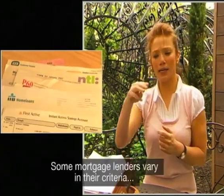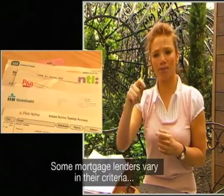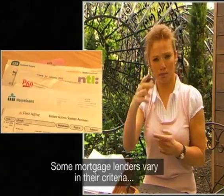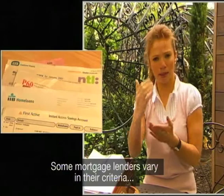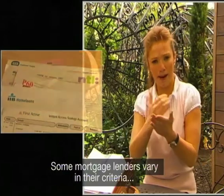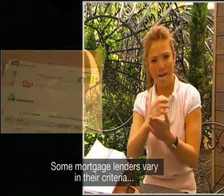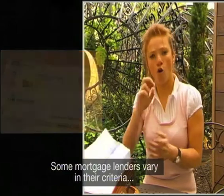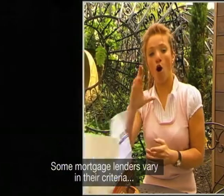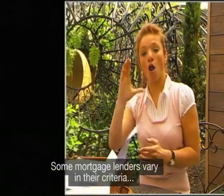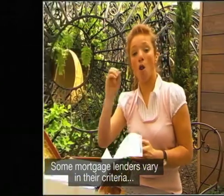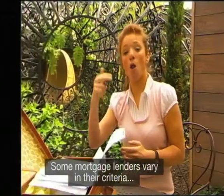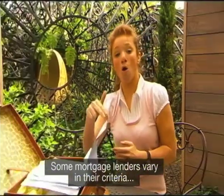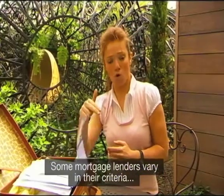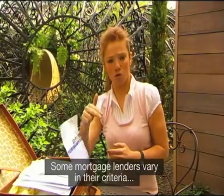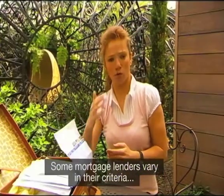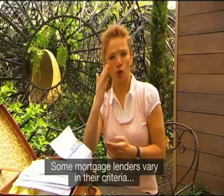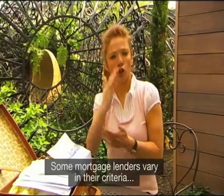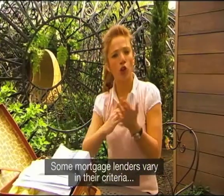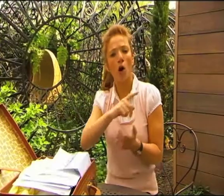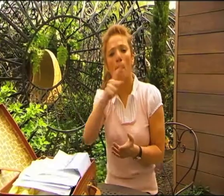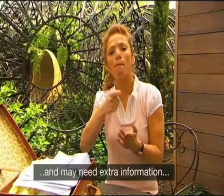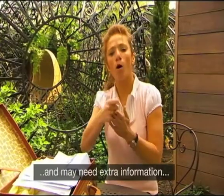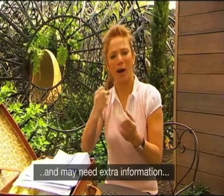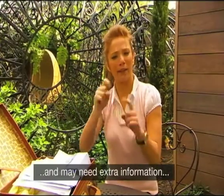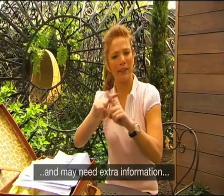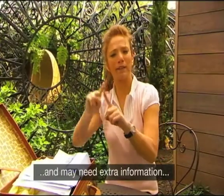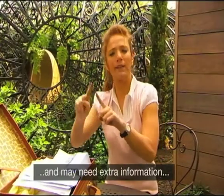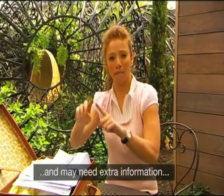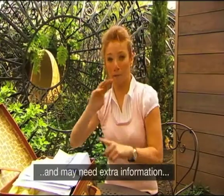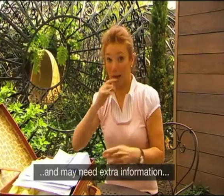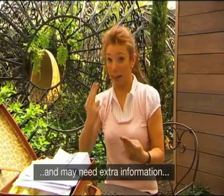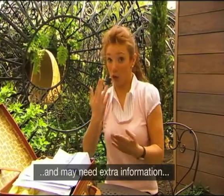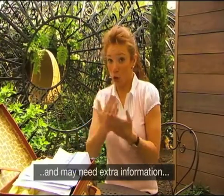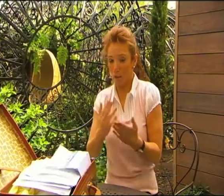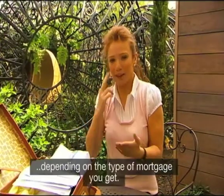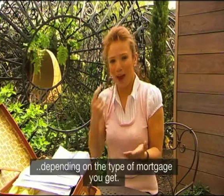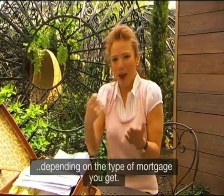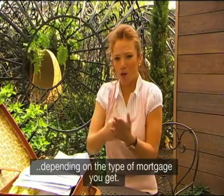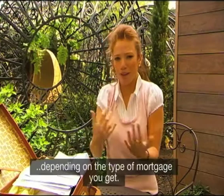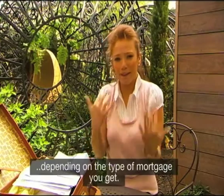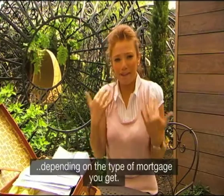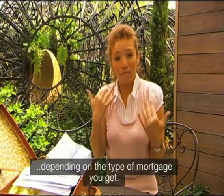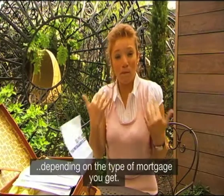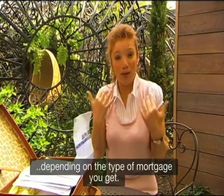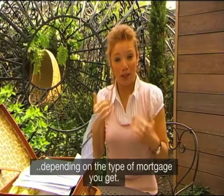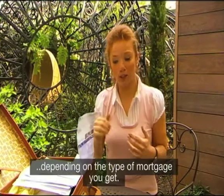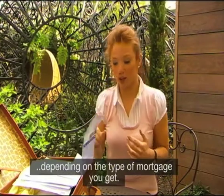Some mortgage lenders vary in their criteria and may need extra information depending on the type of mortgage you get.